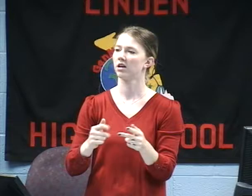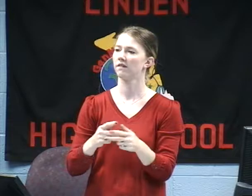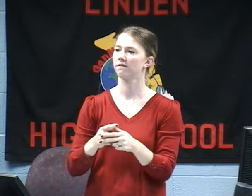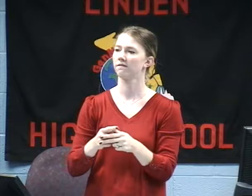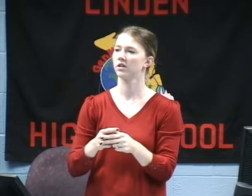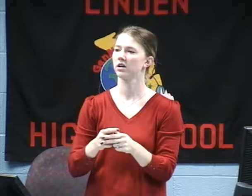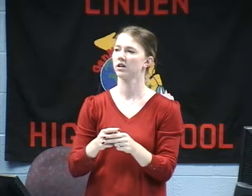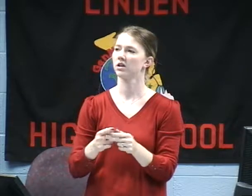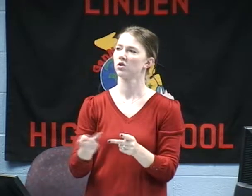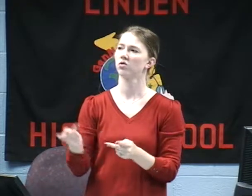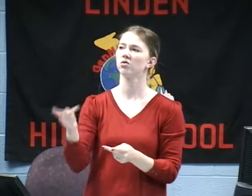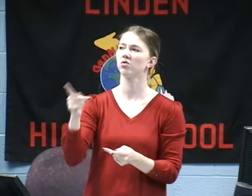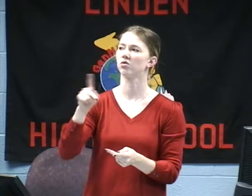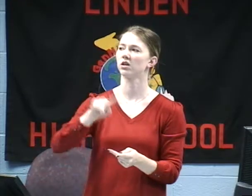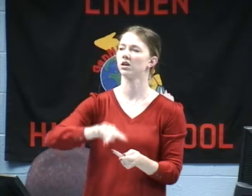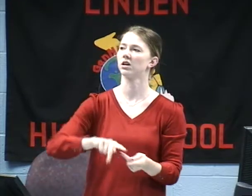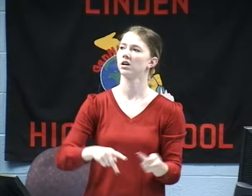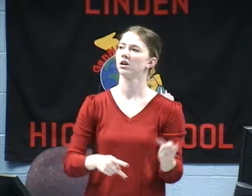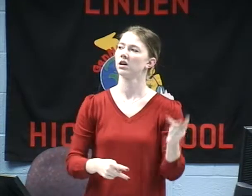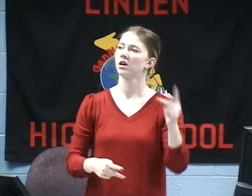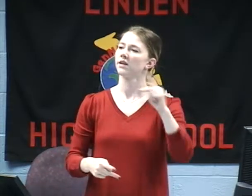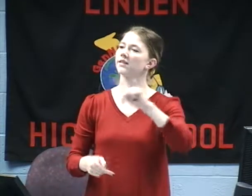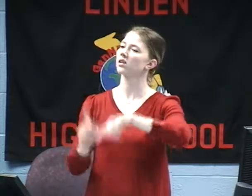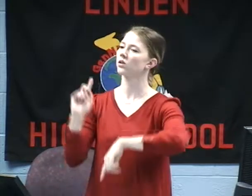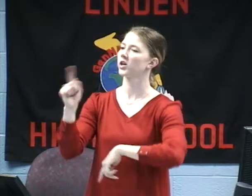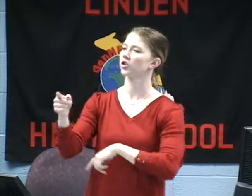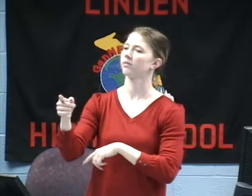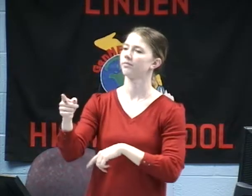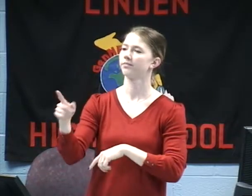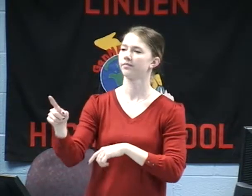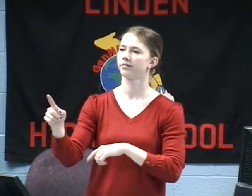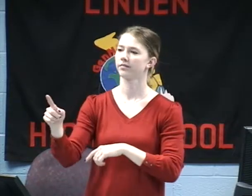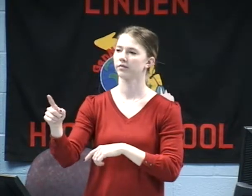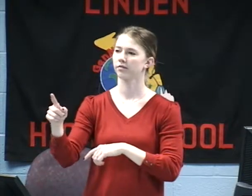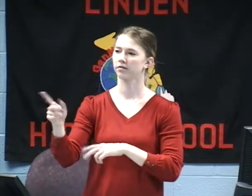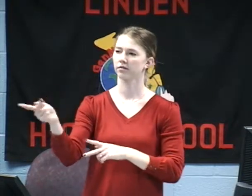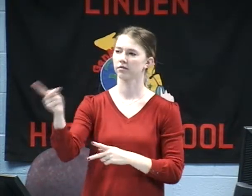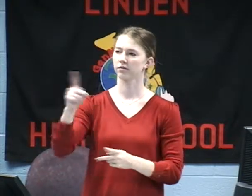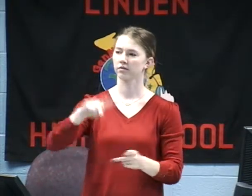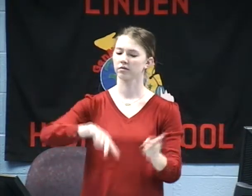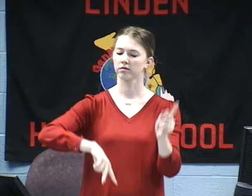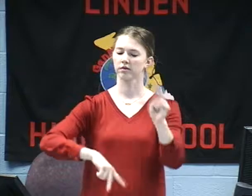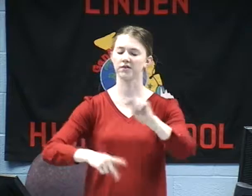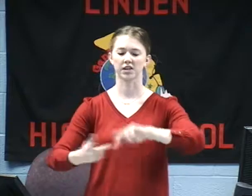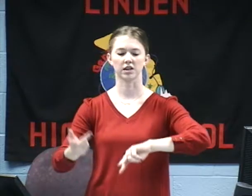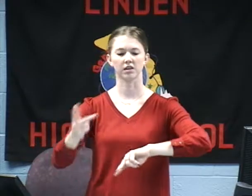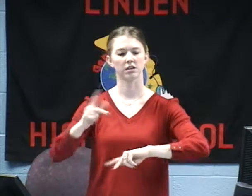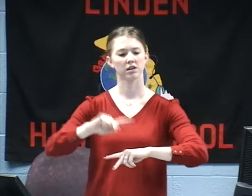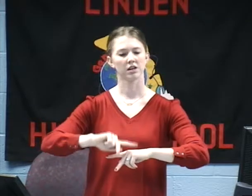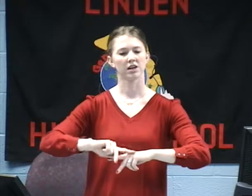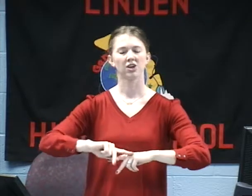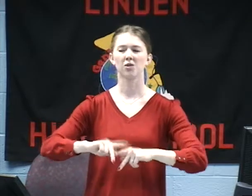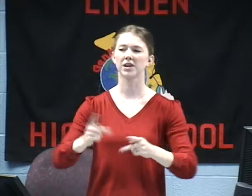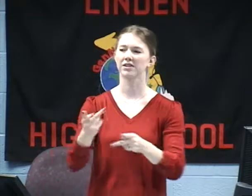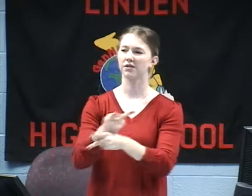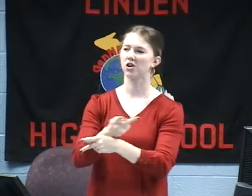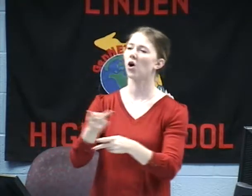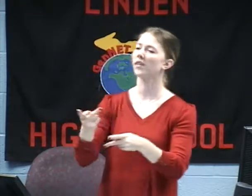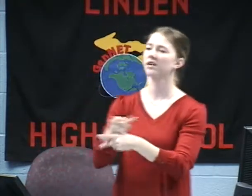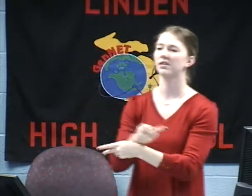For physics. Ooh. That's a good question. I don't. Physics. No, I think